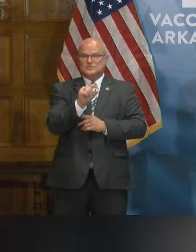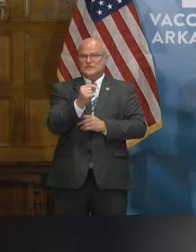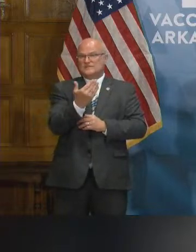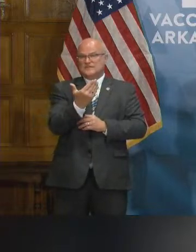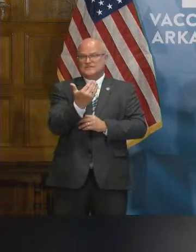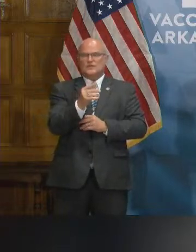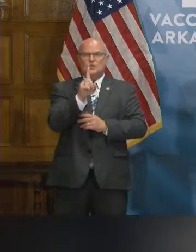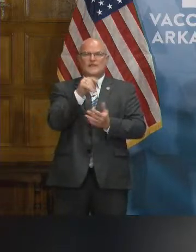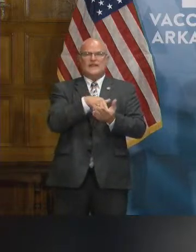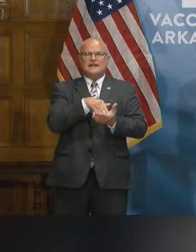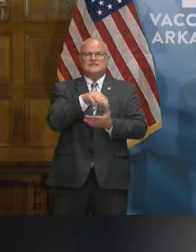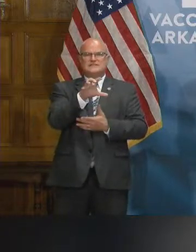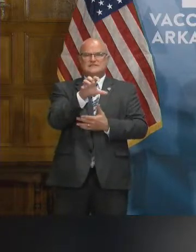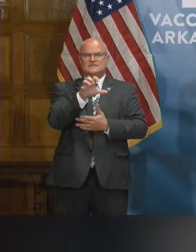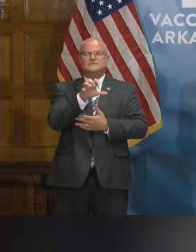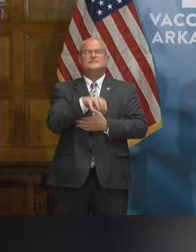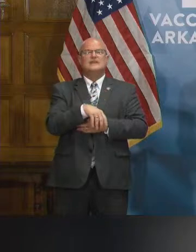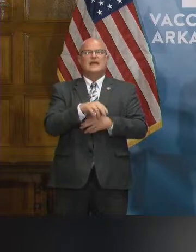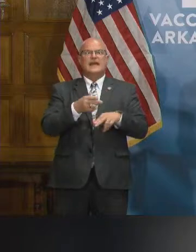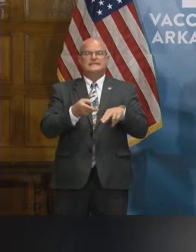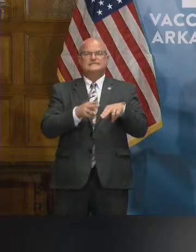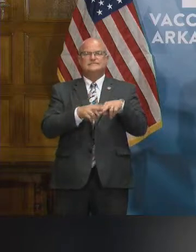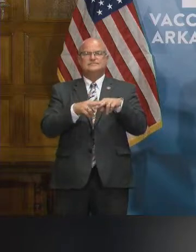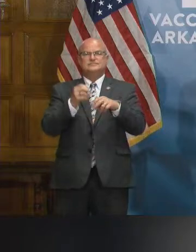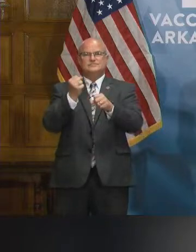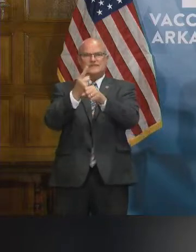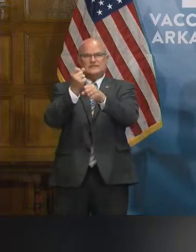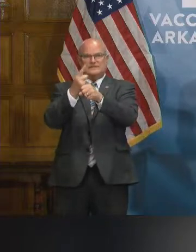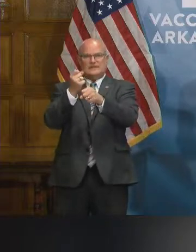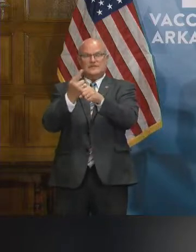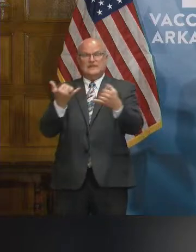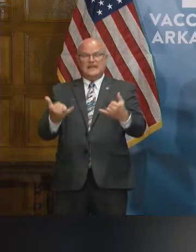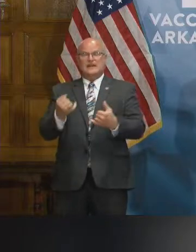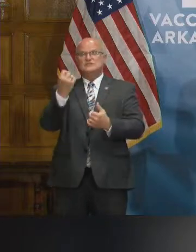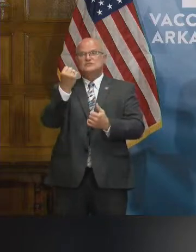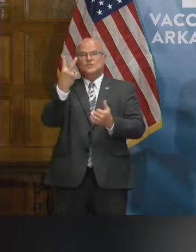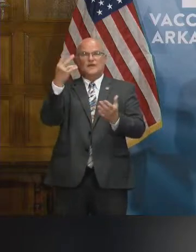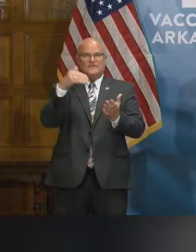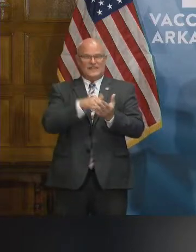at 1,104, and the progression each year where we're now at